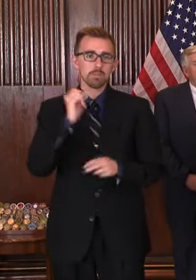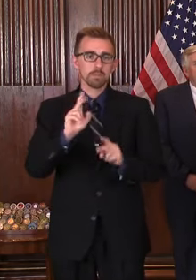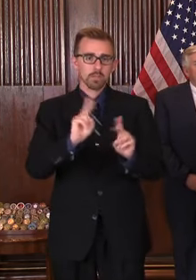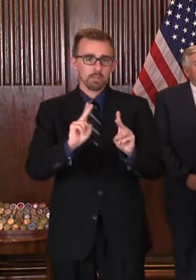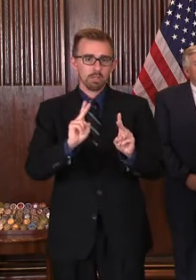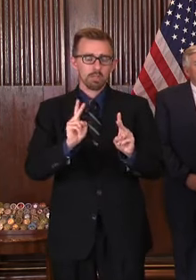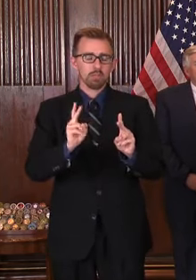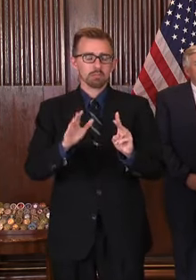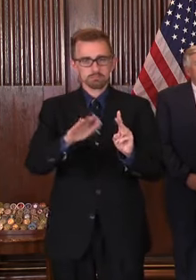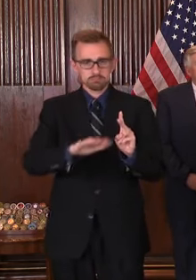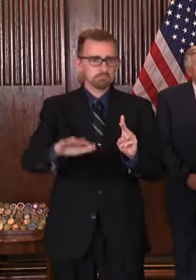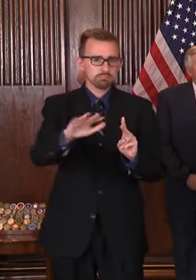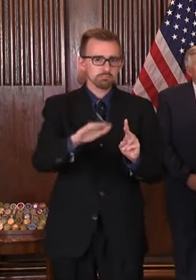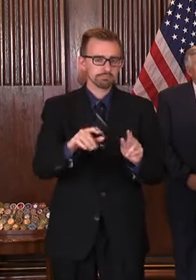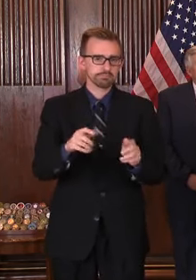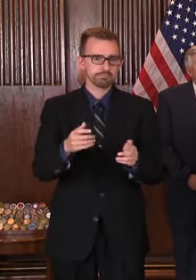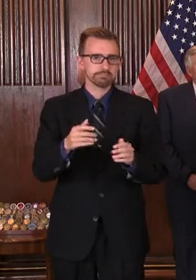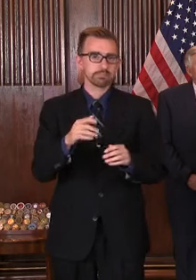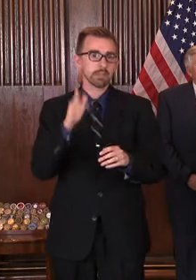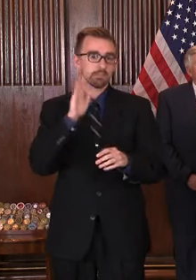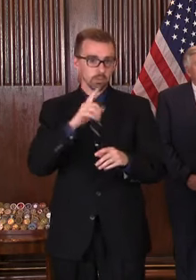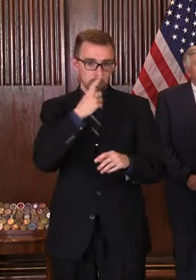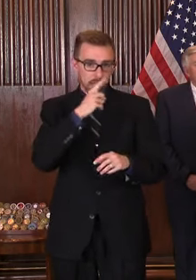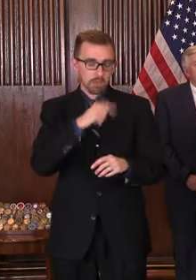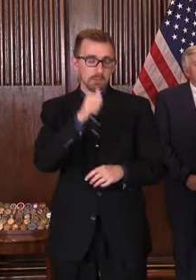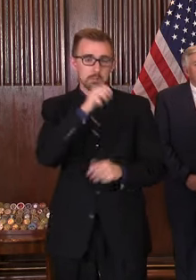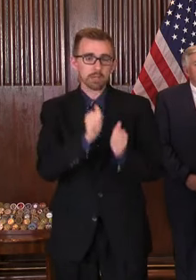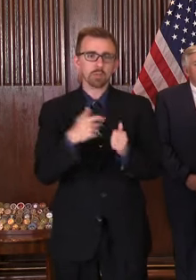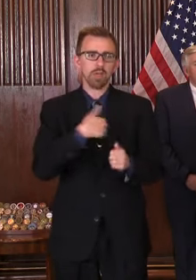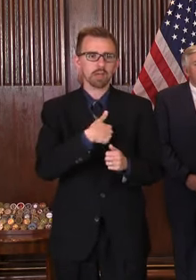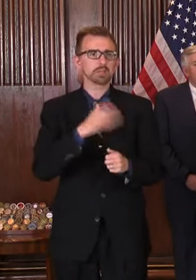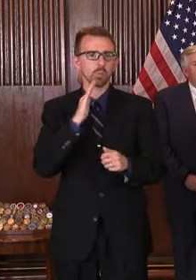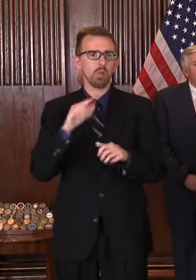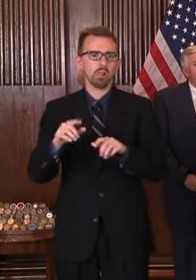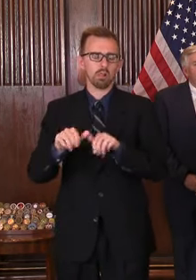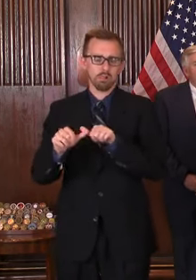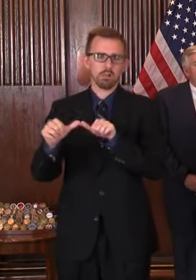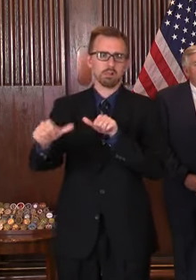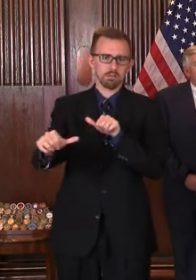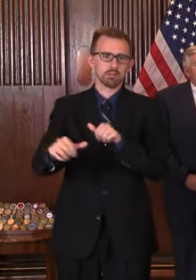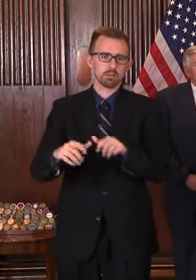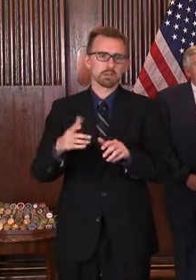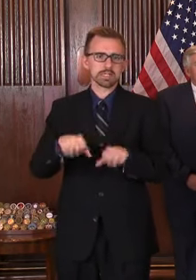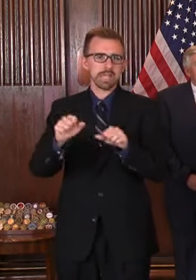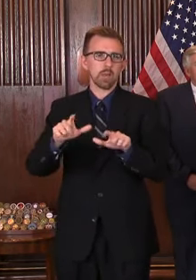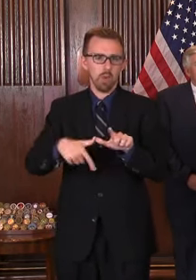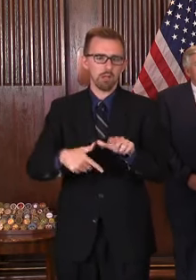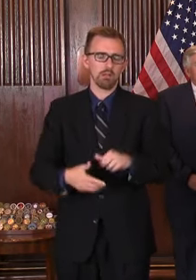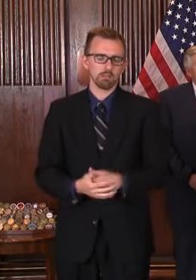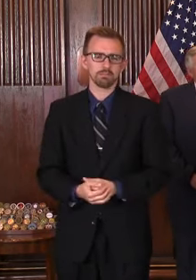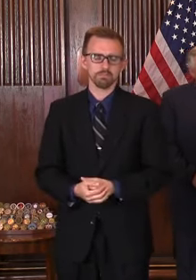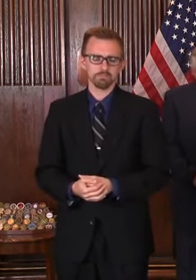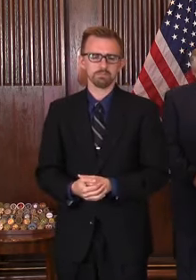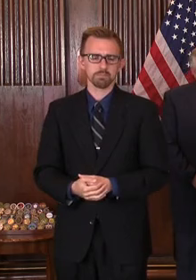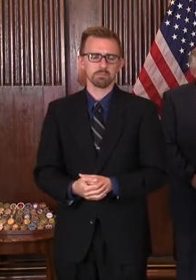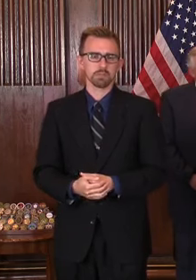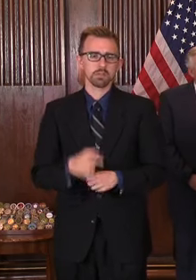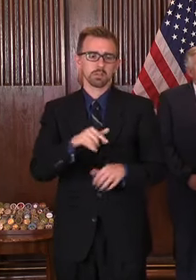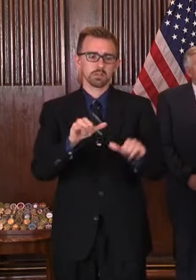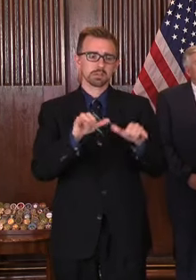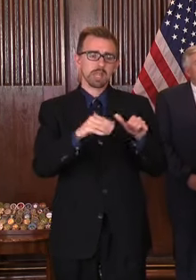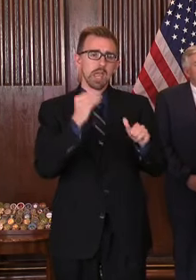be patient with us, this is going to be a long haul. I know that lifting the shelter at home is going to